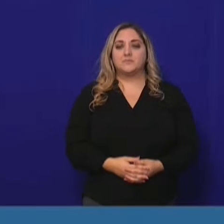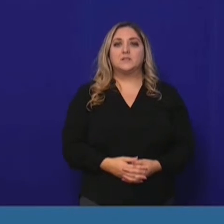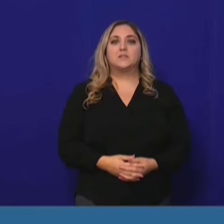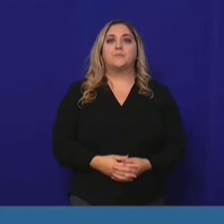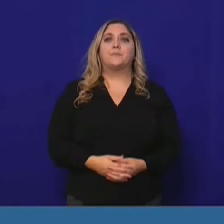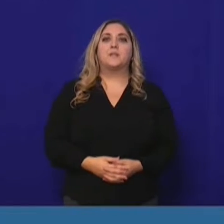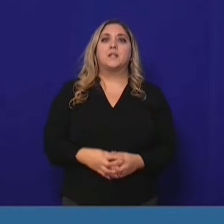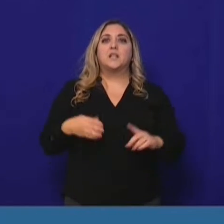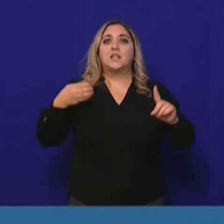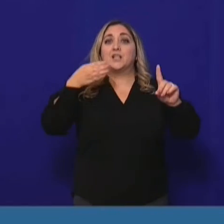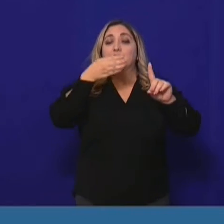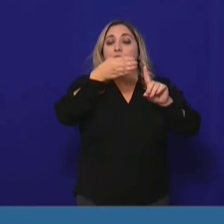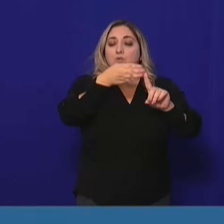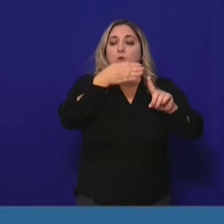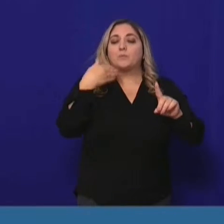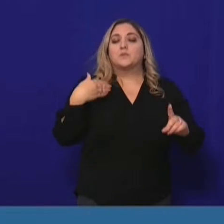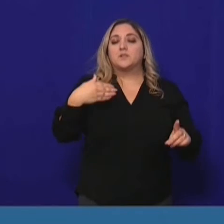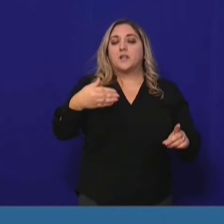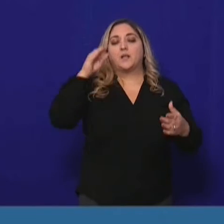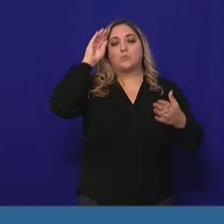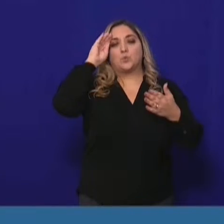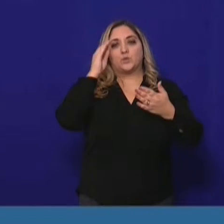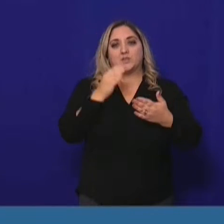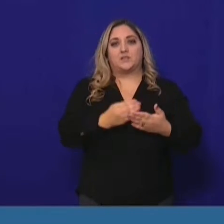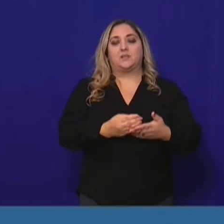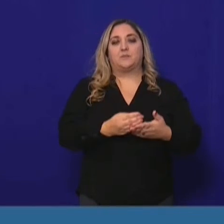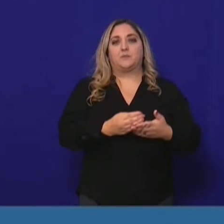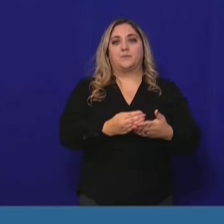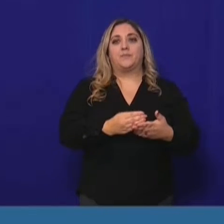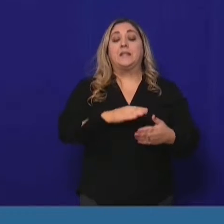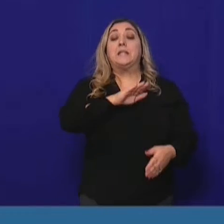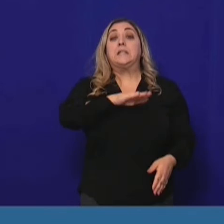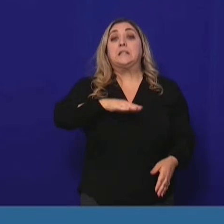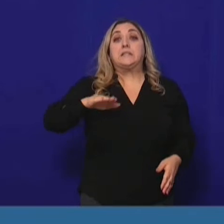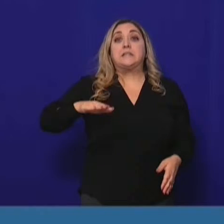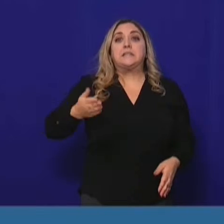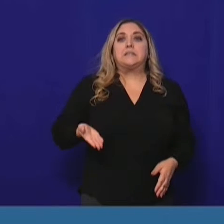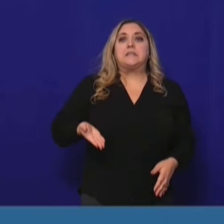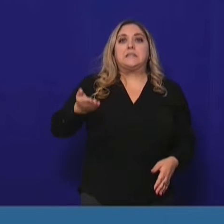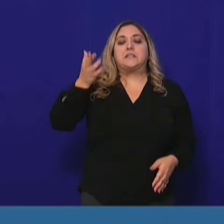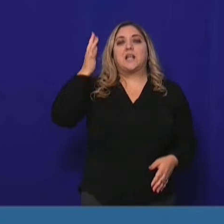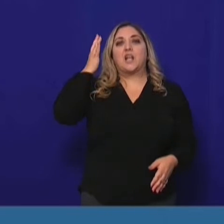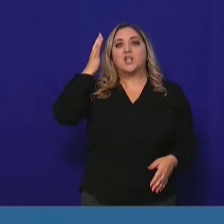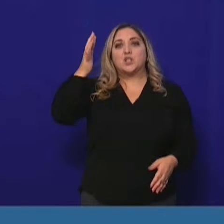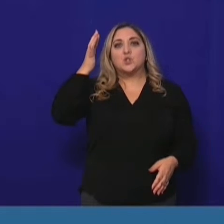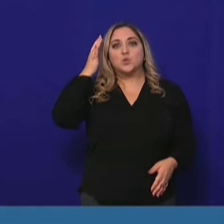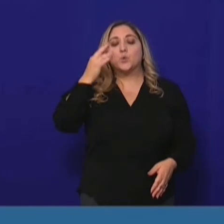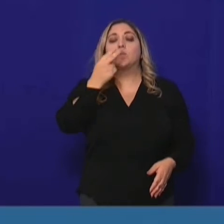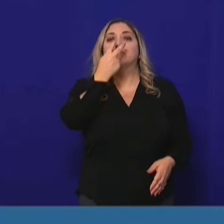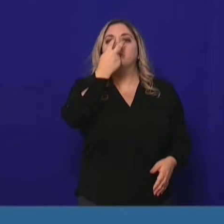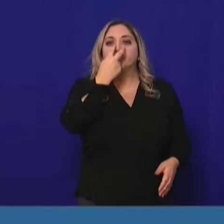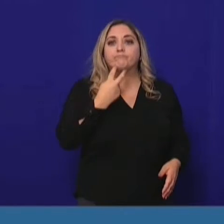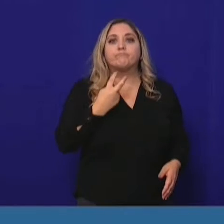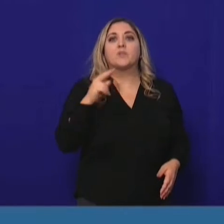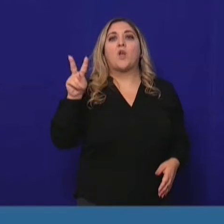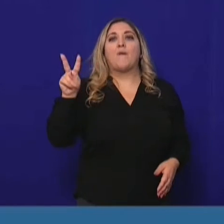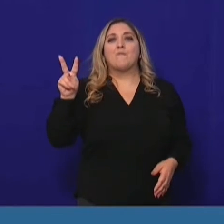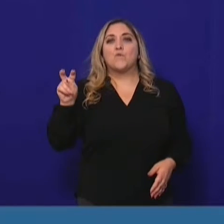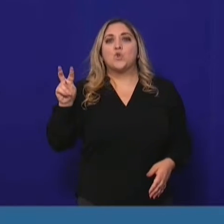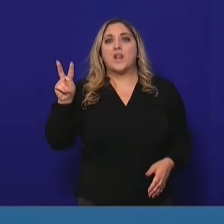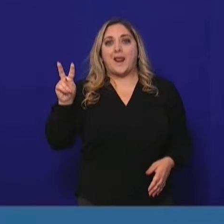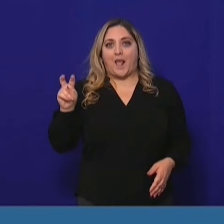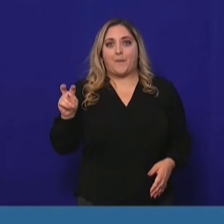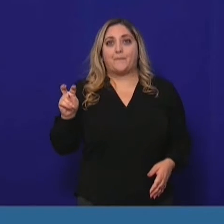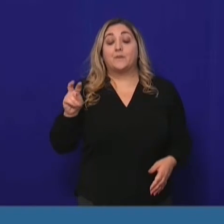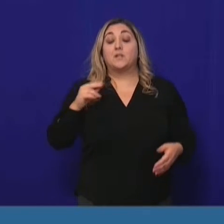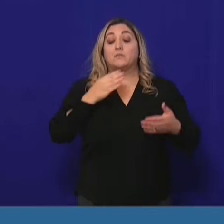L-għan huwa li aħna nipproteġu lil dawk popolazzjoni li għandhom iktar età avanzata u li jkunu iktar friskju li